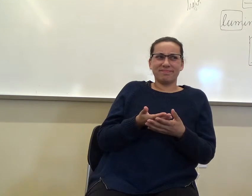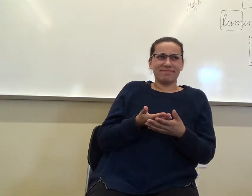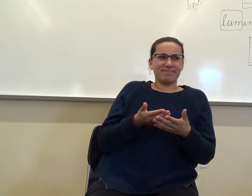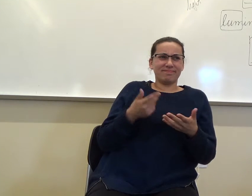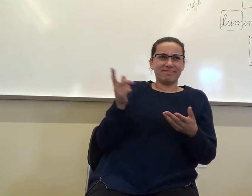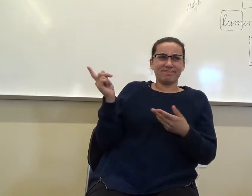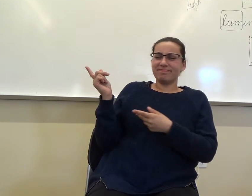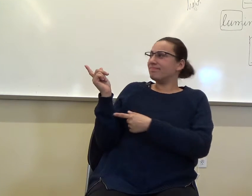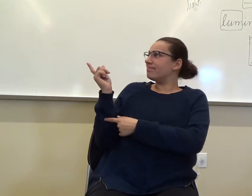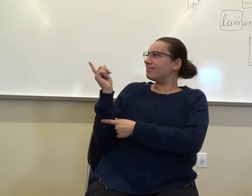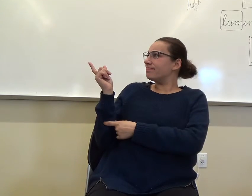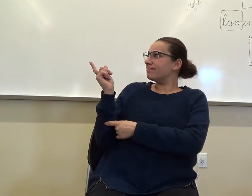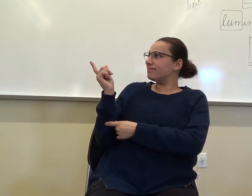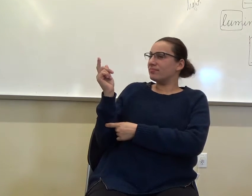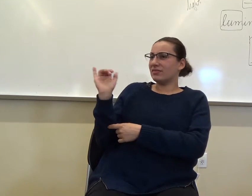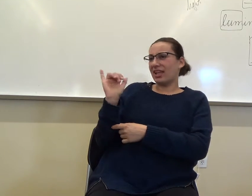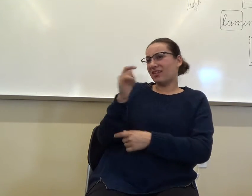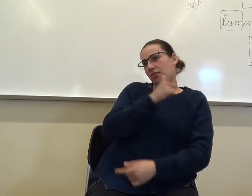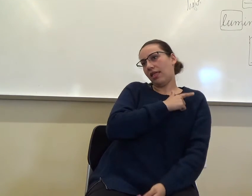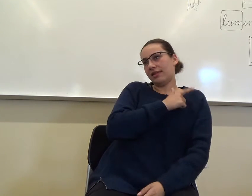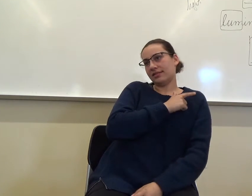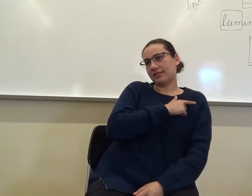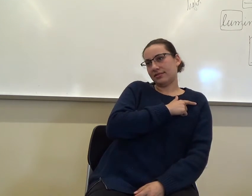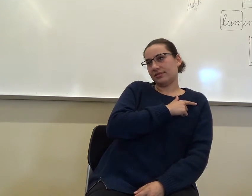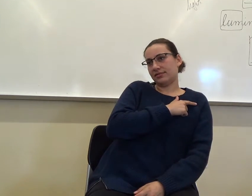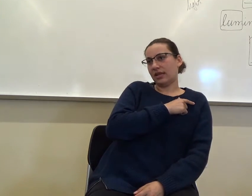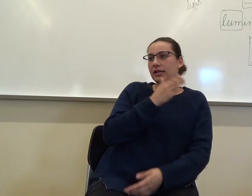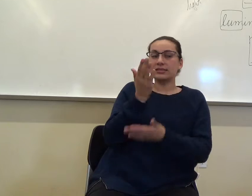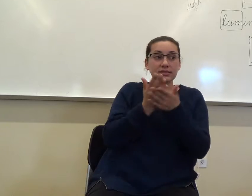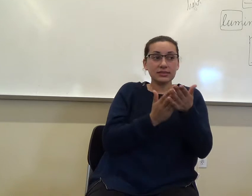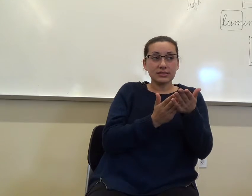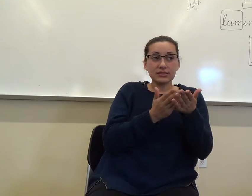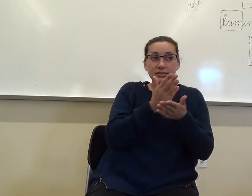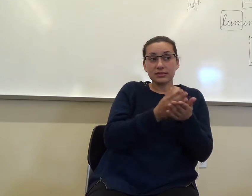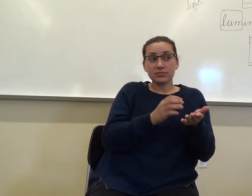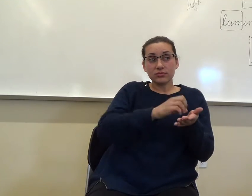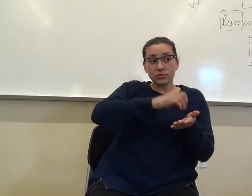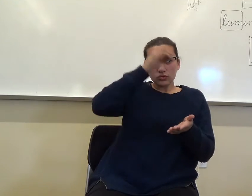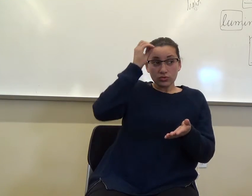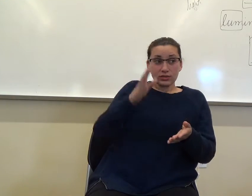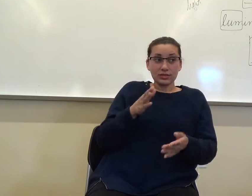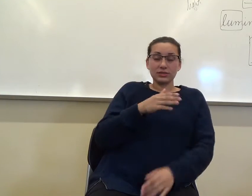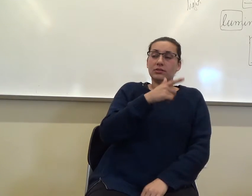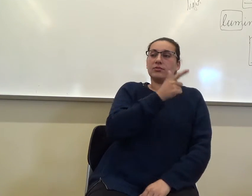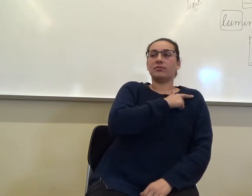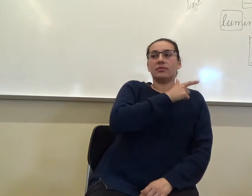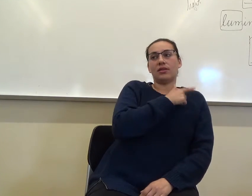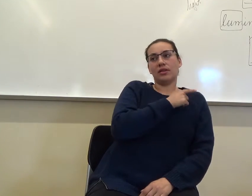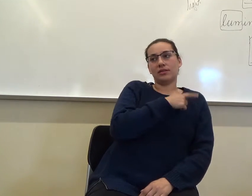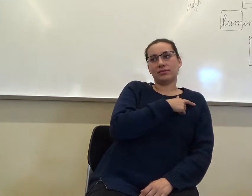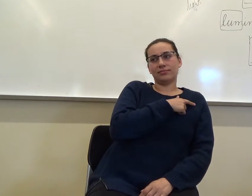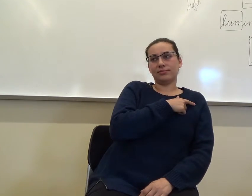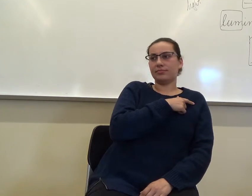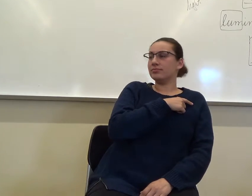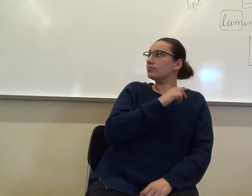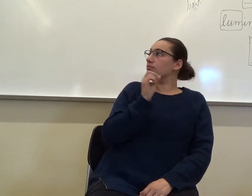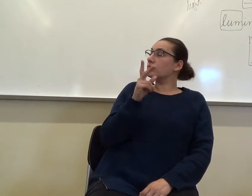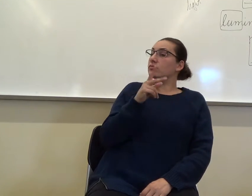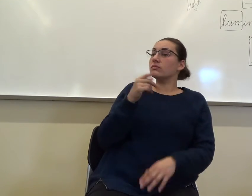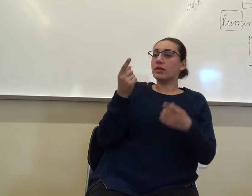about laziness of students, okay? Here's what happens. You have a